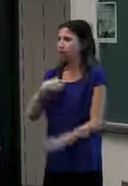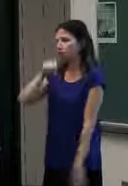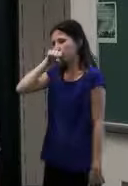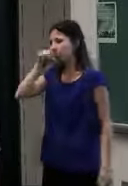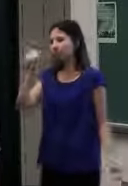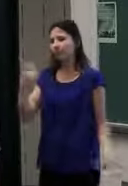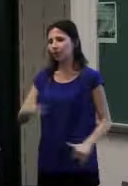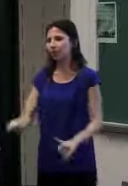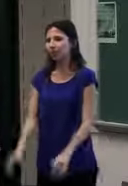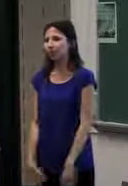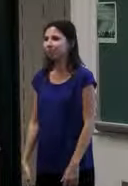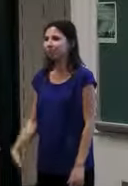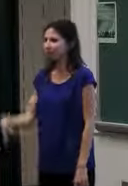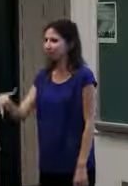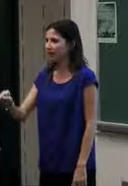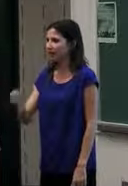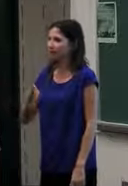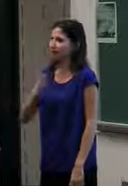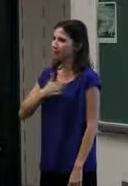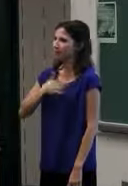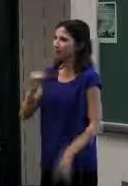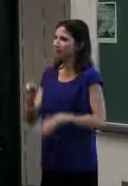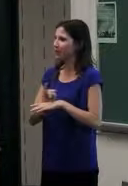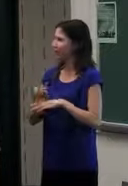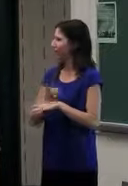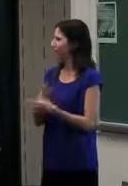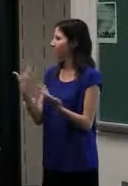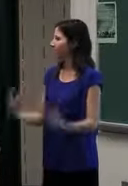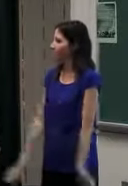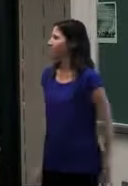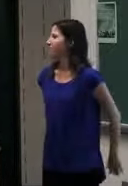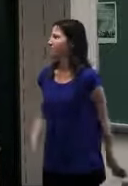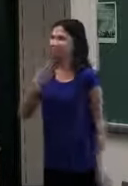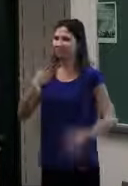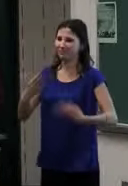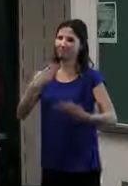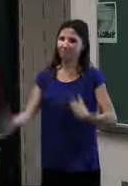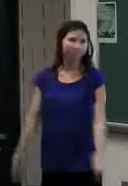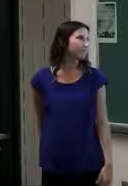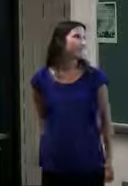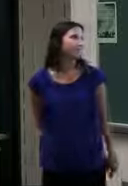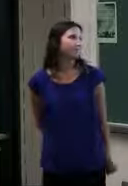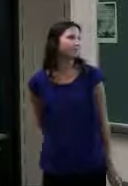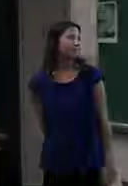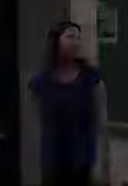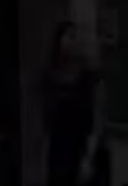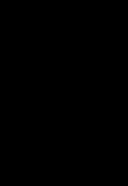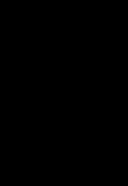yeah, that's mine. There we go. Thank you.